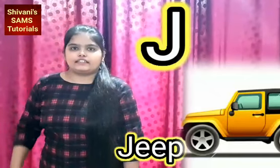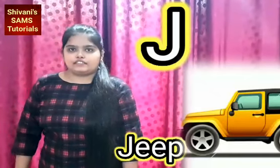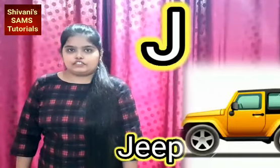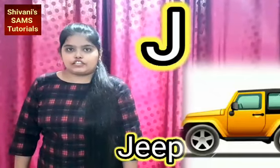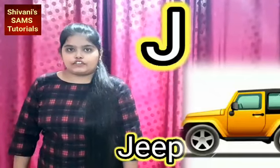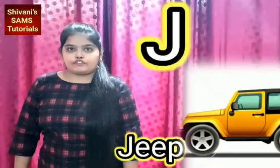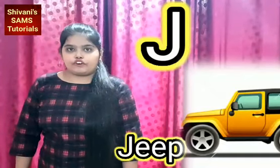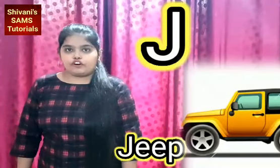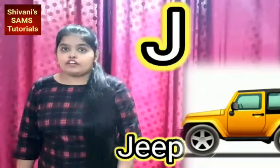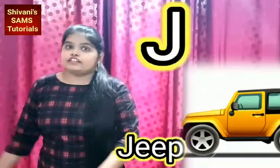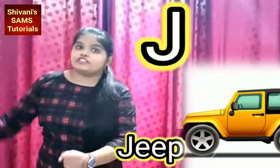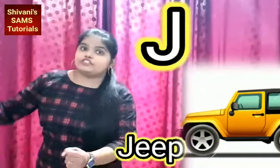J for